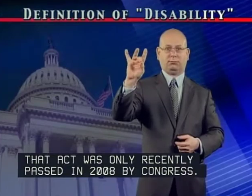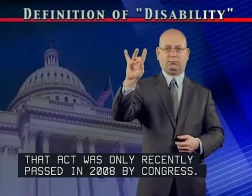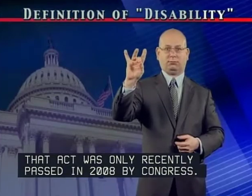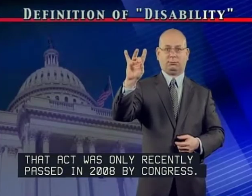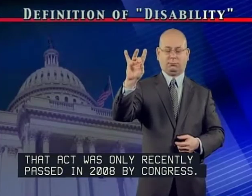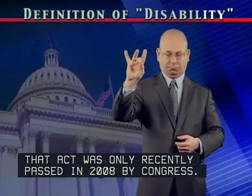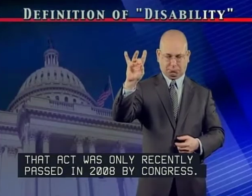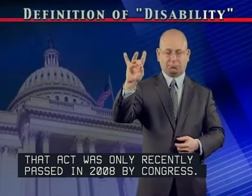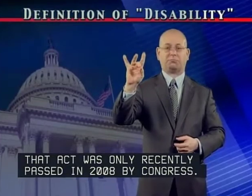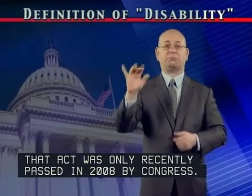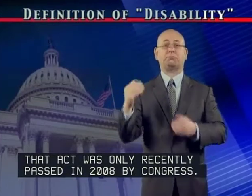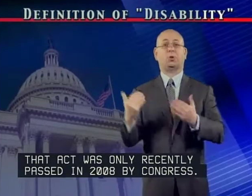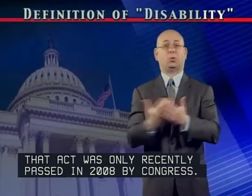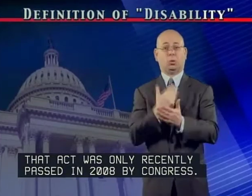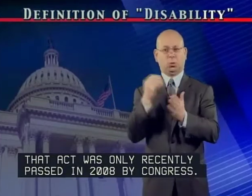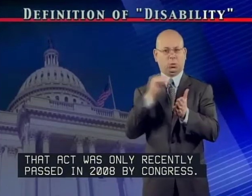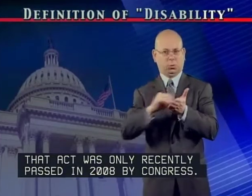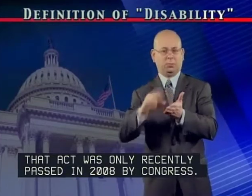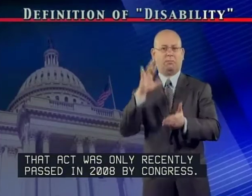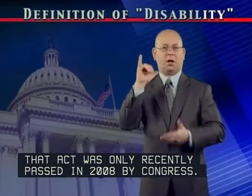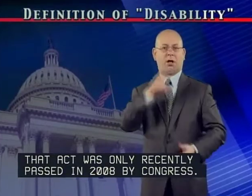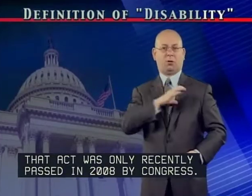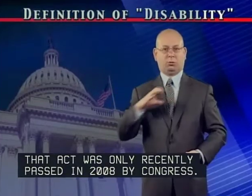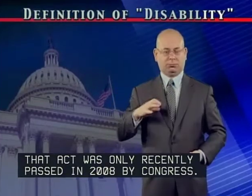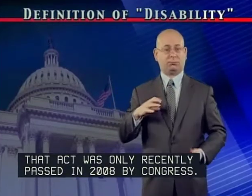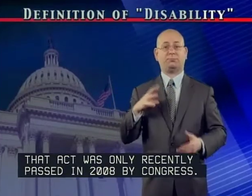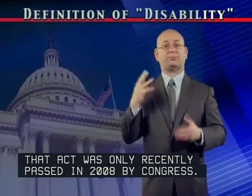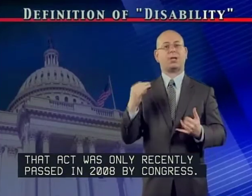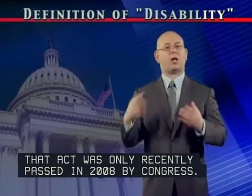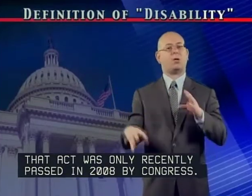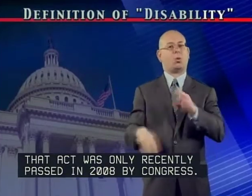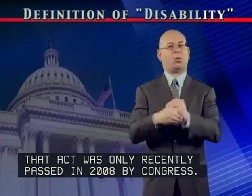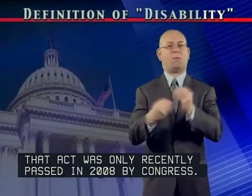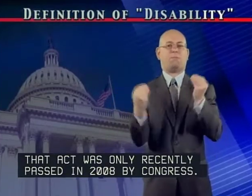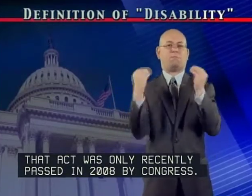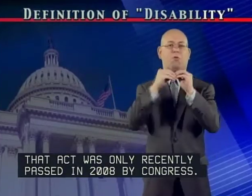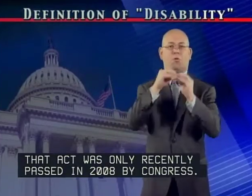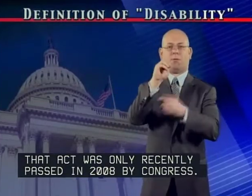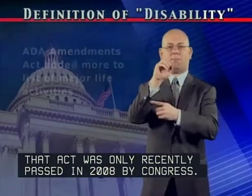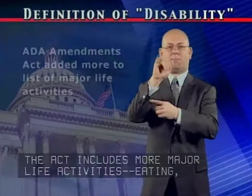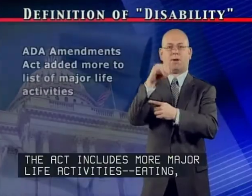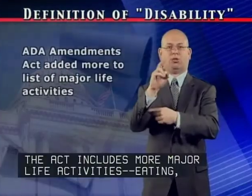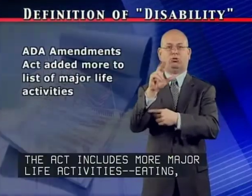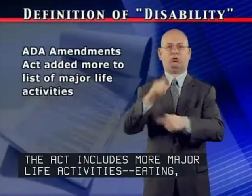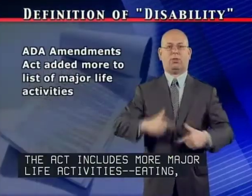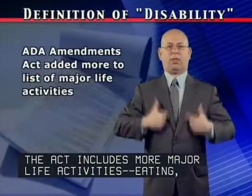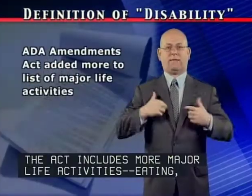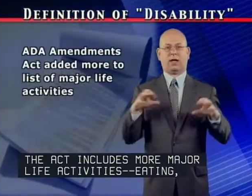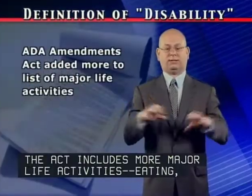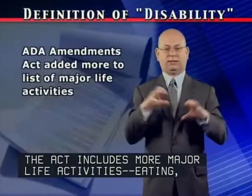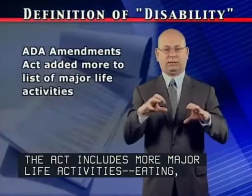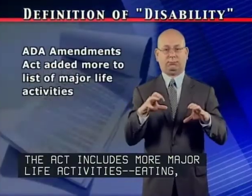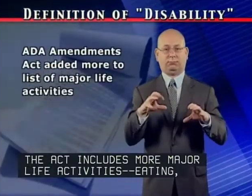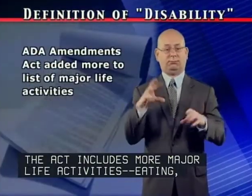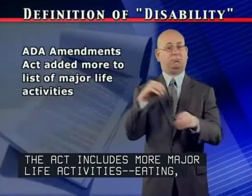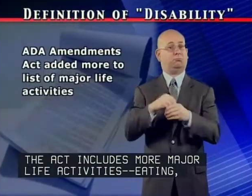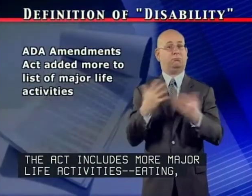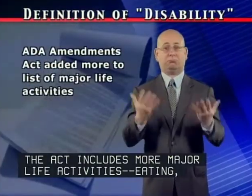That act was only recently passed in 2008 by Congress. The act includes more major life